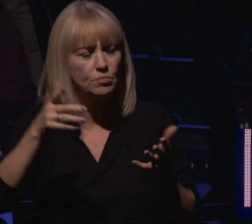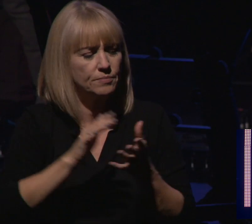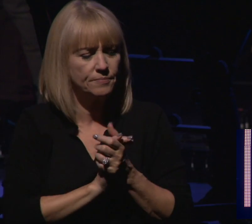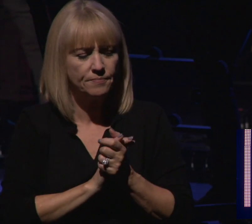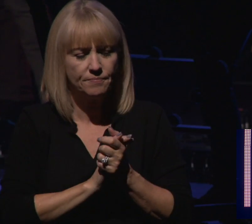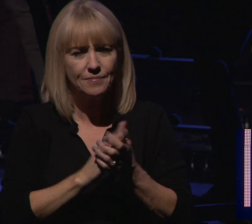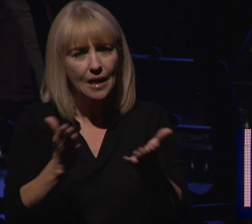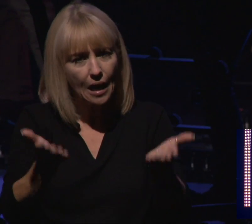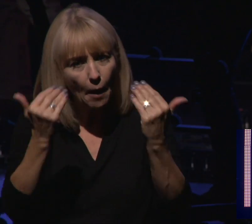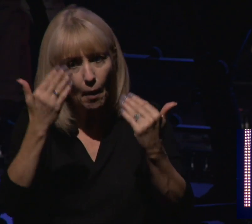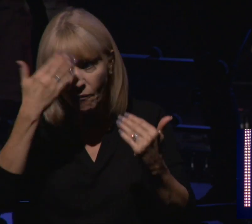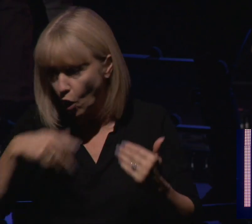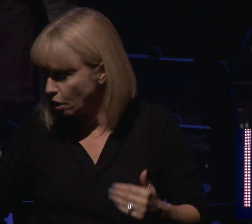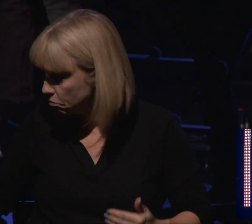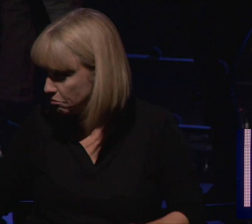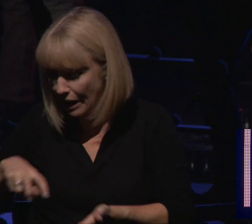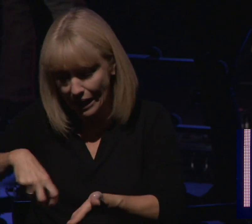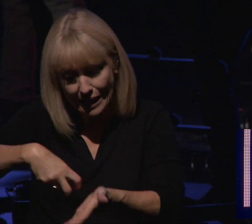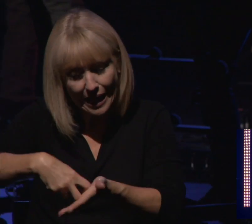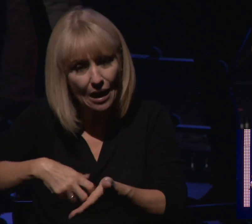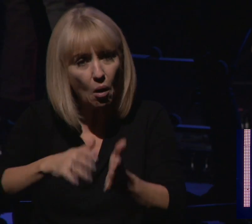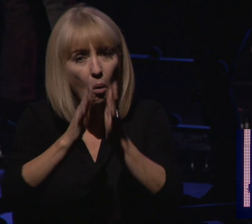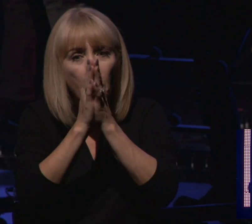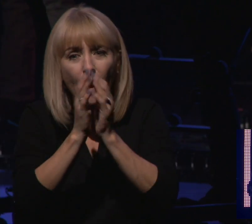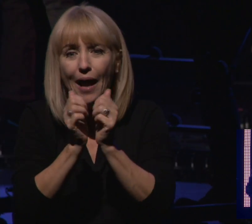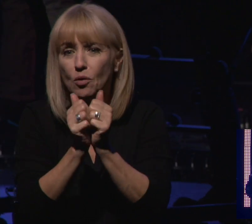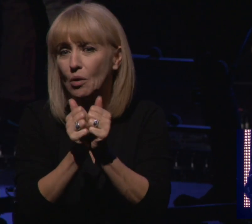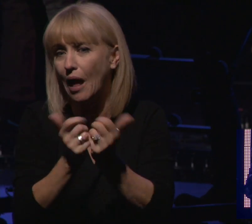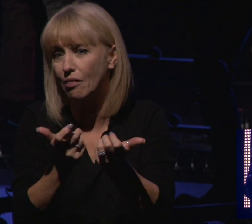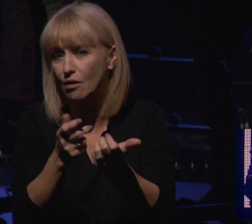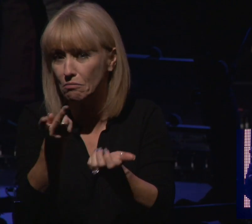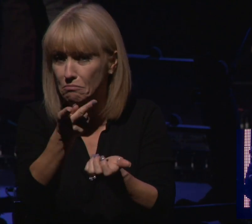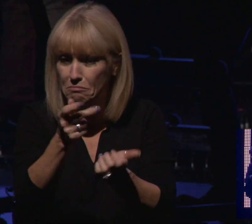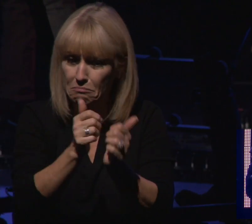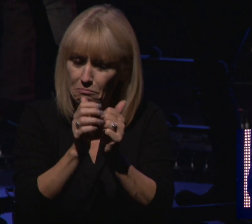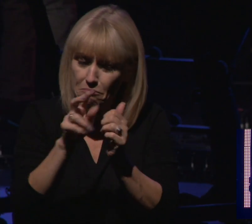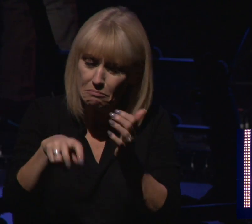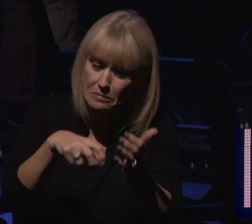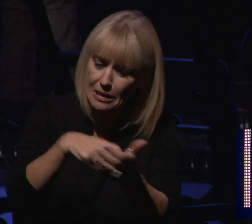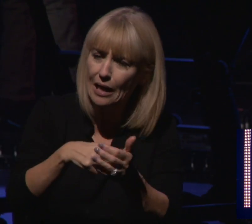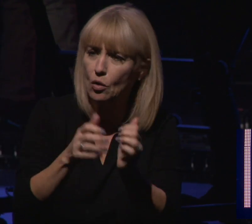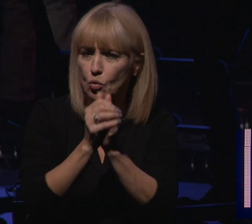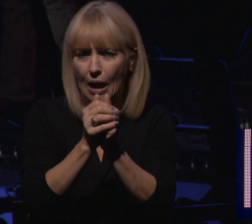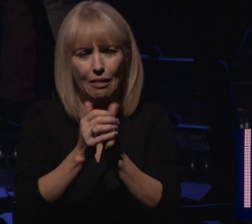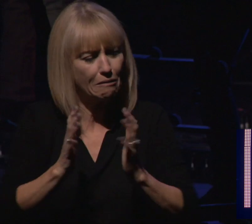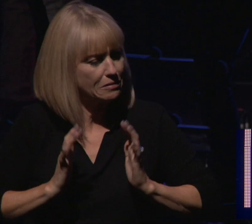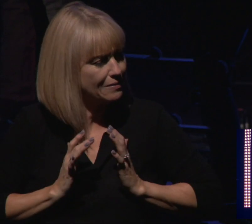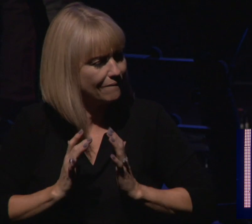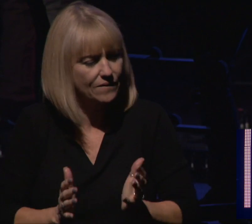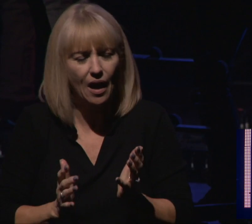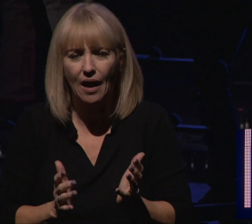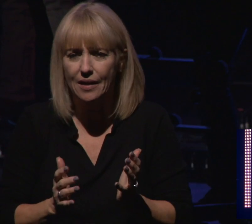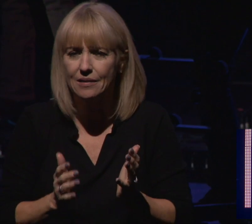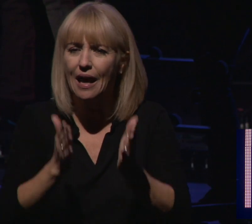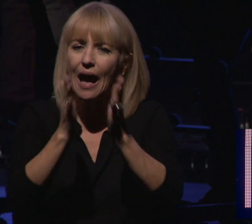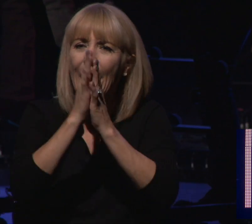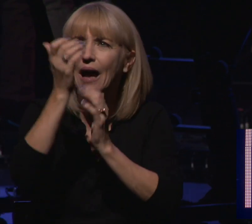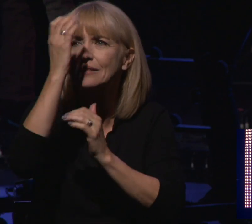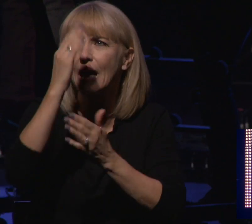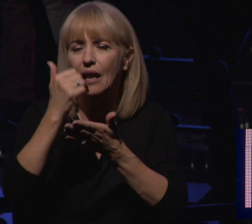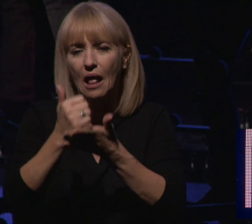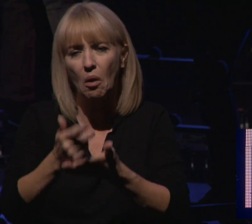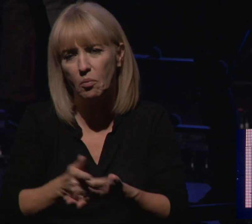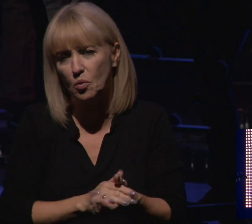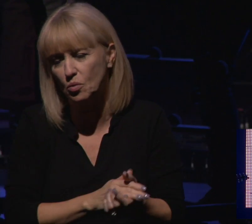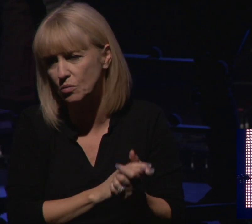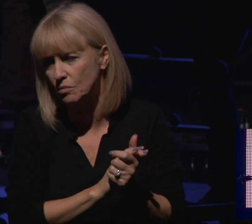It's a time when we can surrender to God. It's also a time you come up front, kneel and pray. Husbands and wives, maybe we need to get our knees together. We just need to say, God,